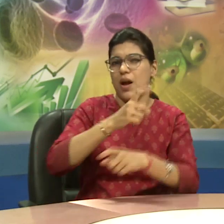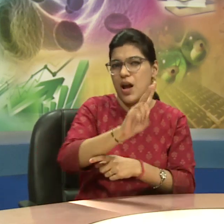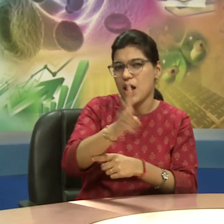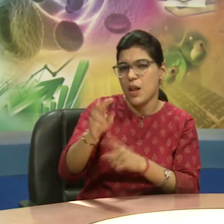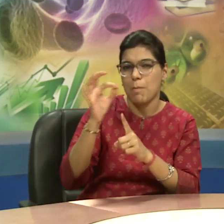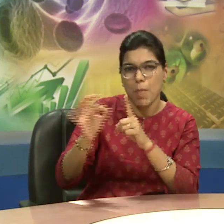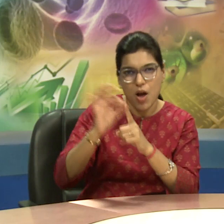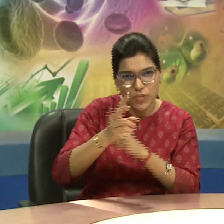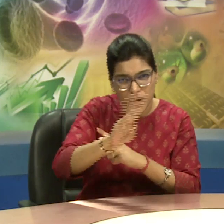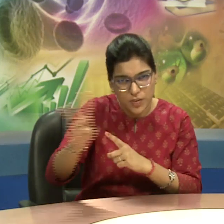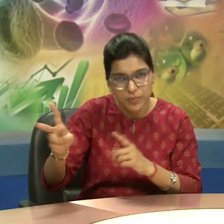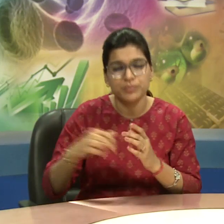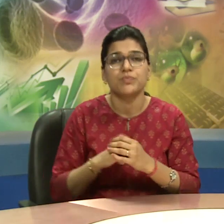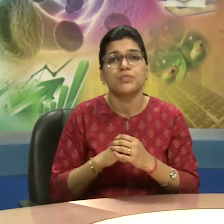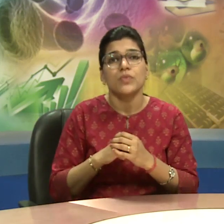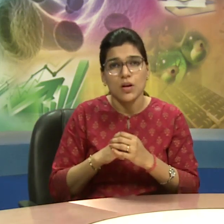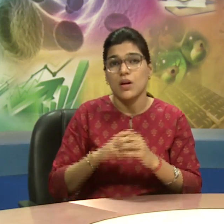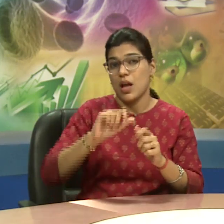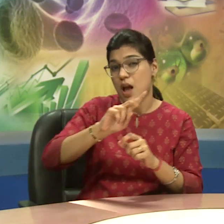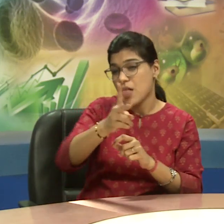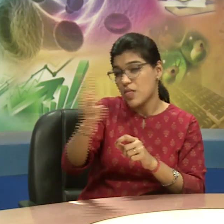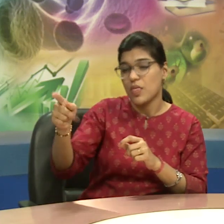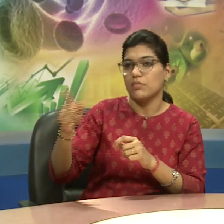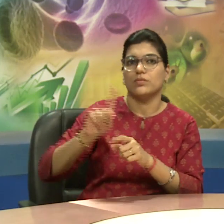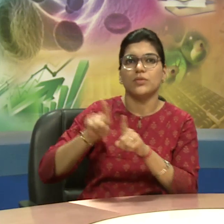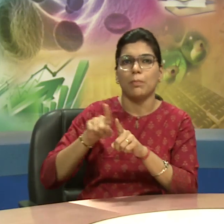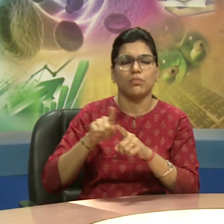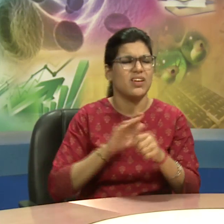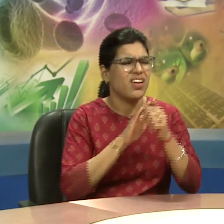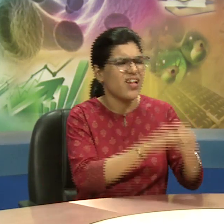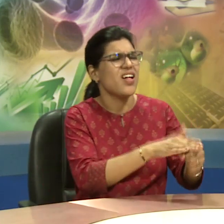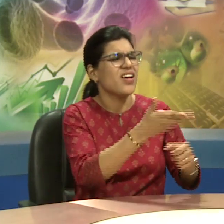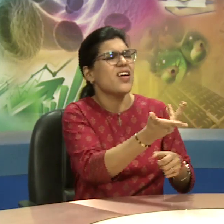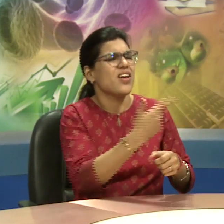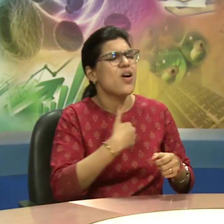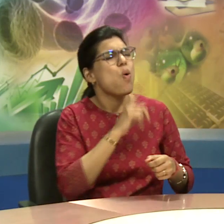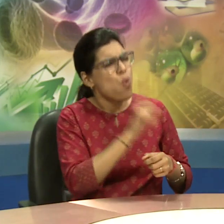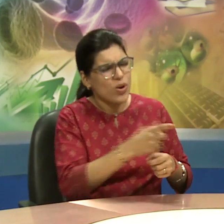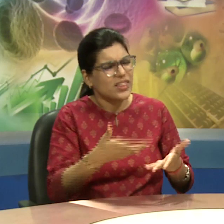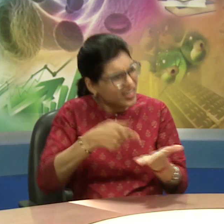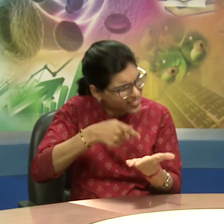buyers of goods and services and the public